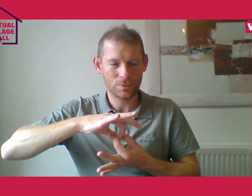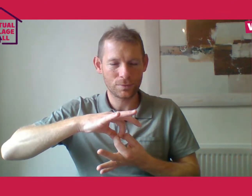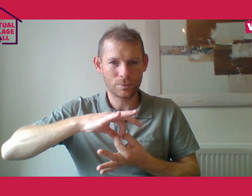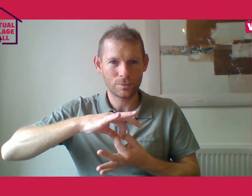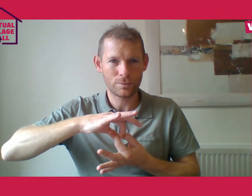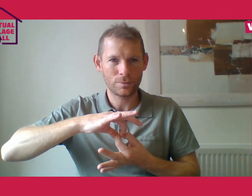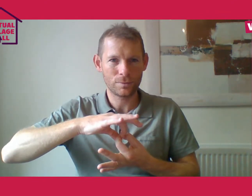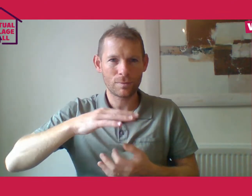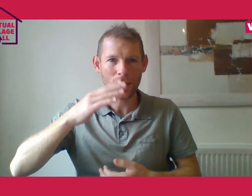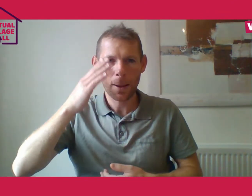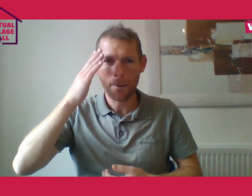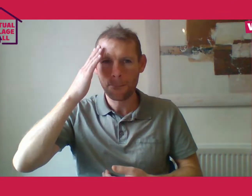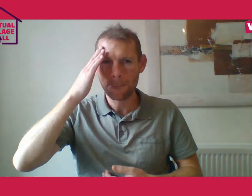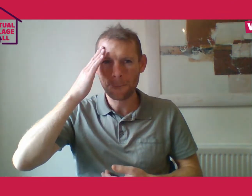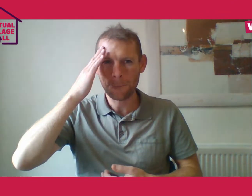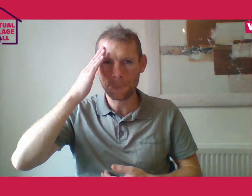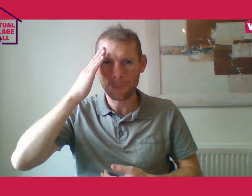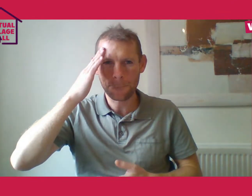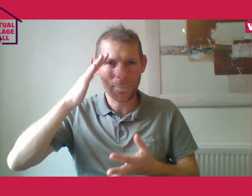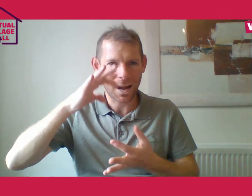Mindfulness or mindful.